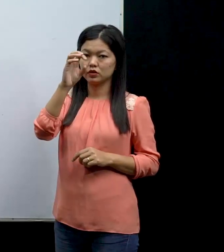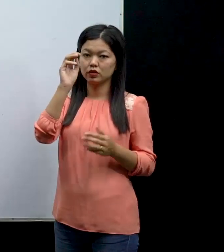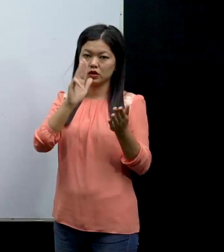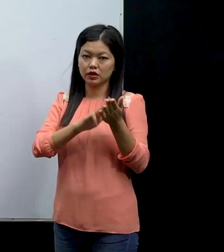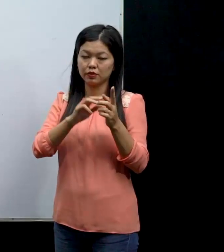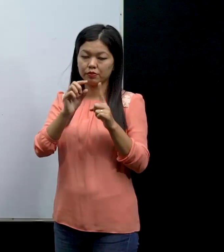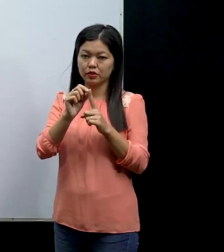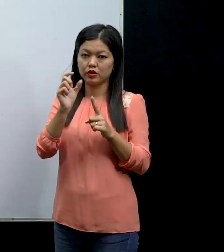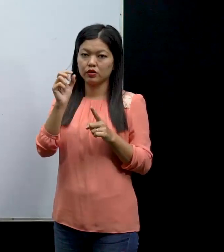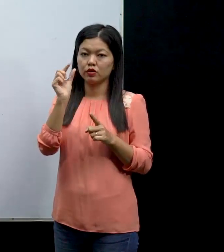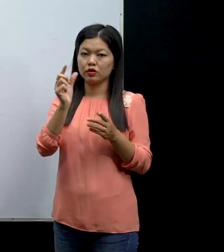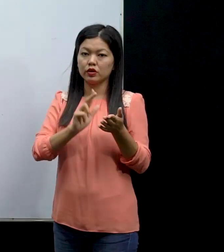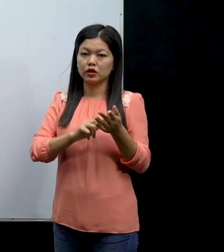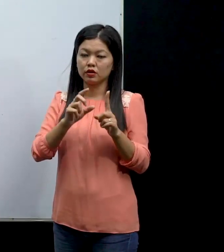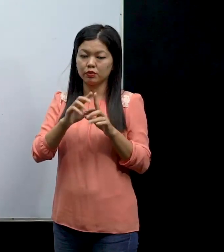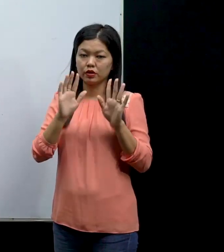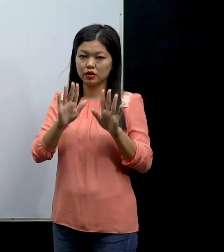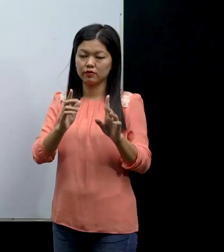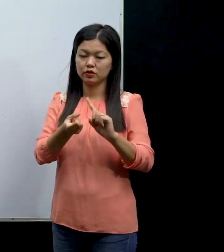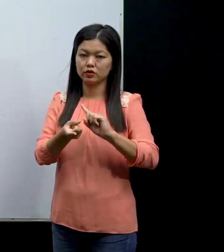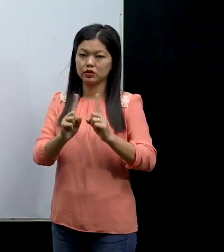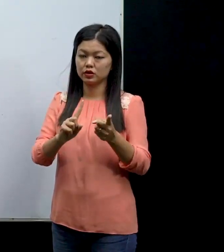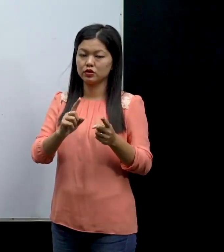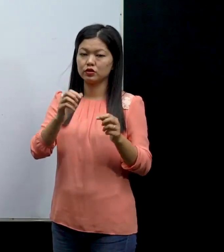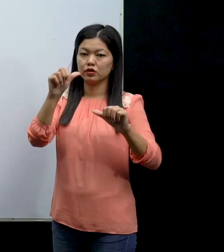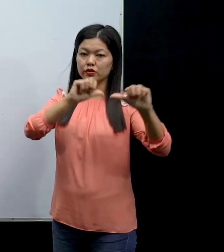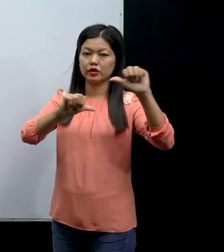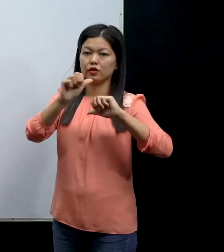chemical formula. So the first they have given is